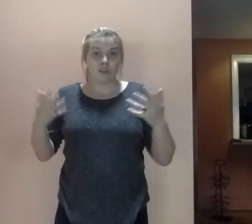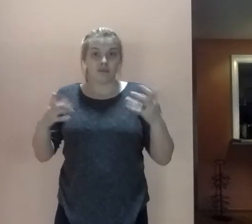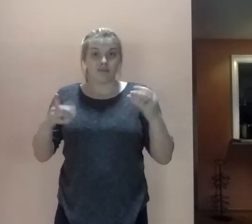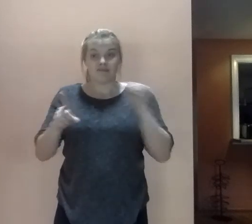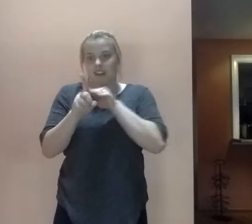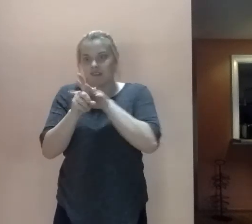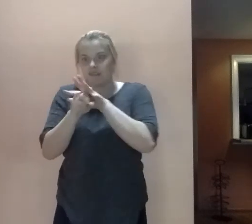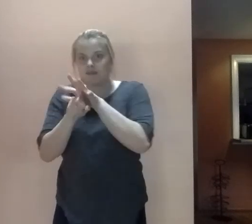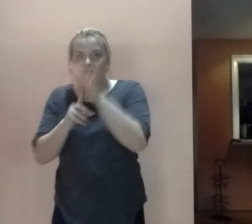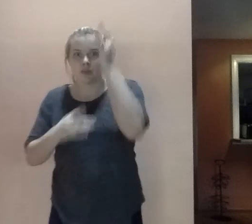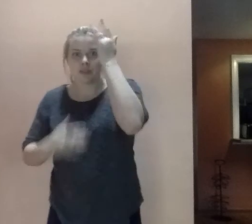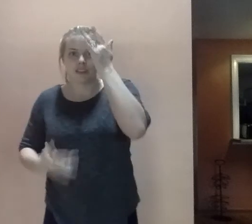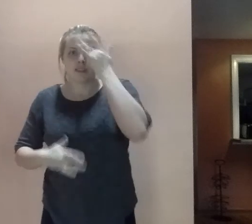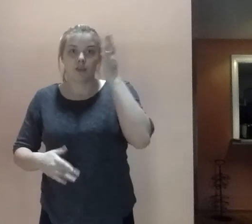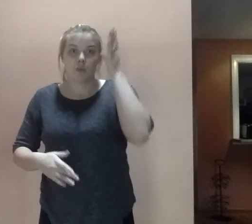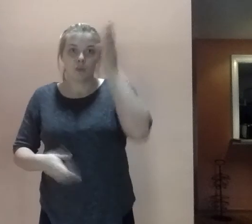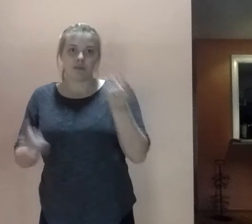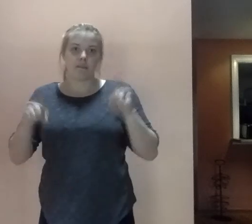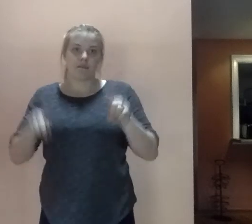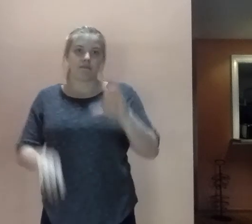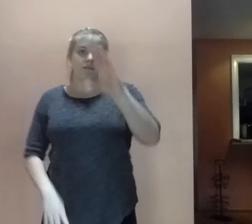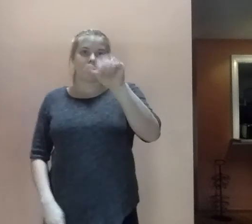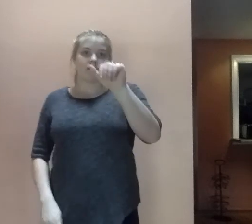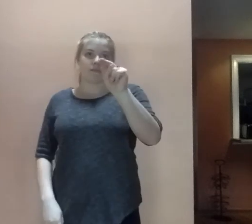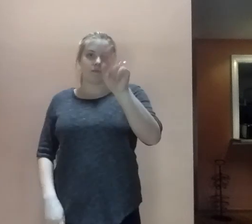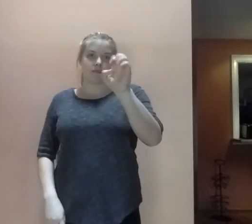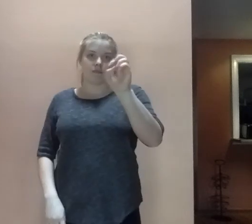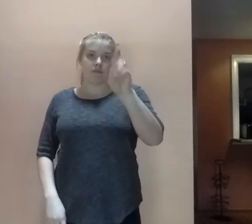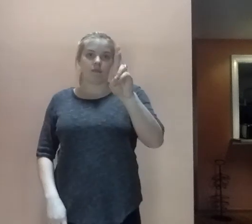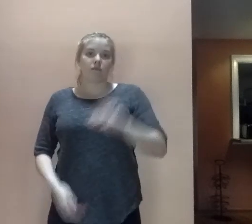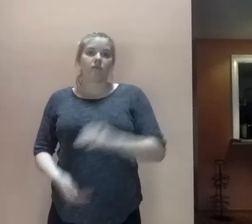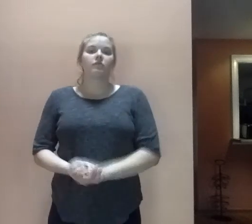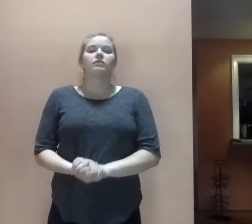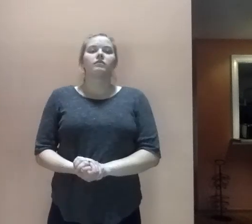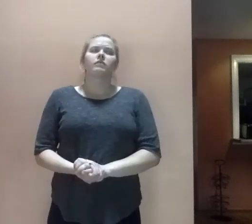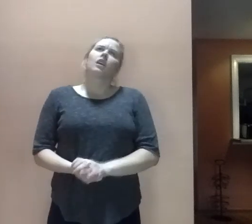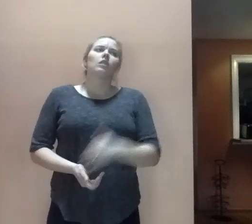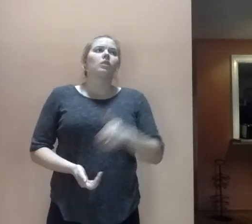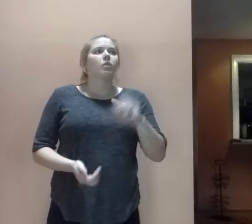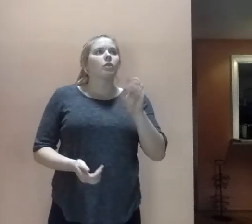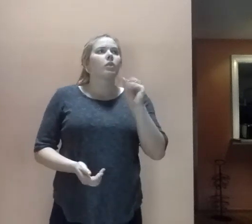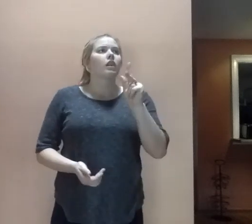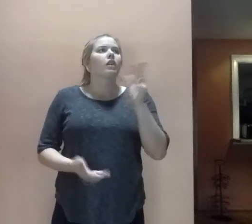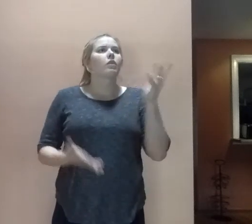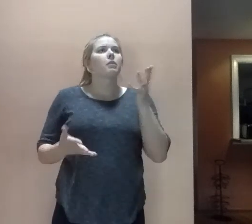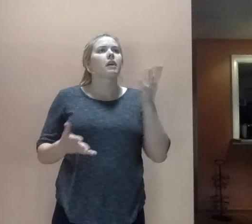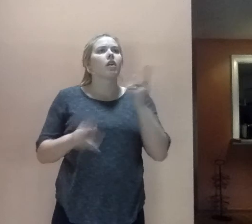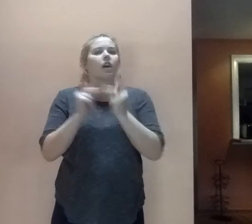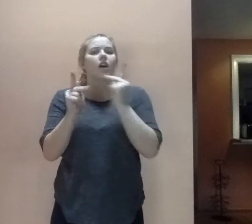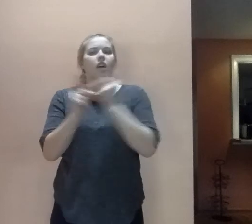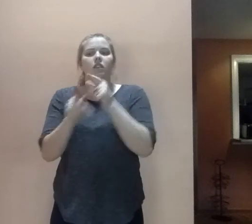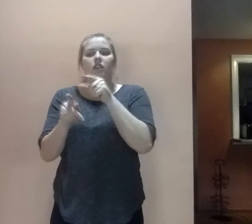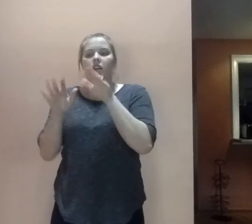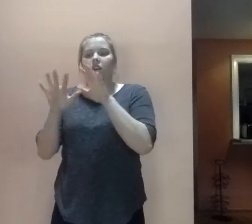say, well, but don't sardines have less concentration of toxic waste product than other ones? Something being less toxic